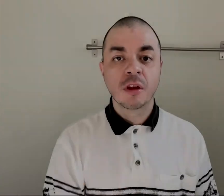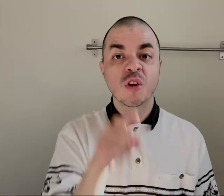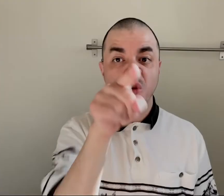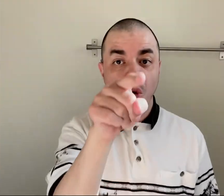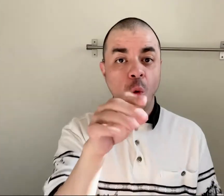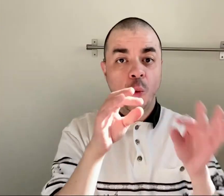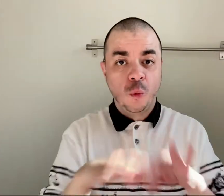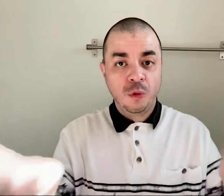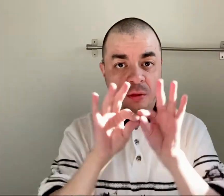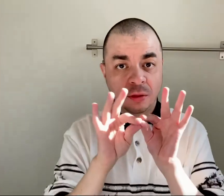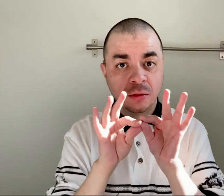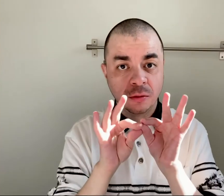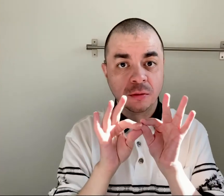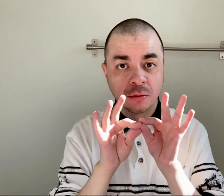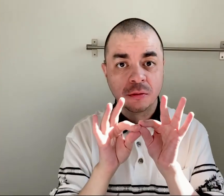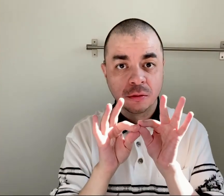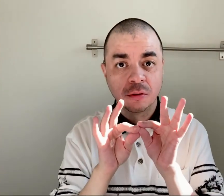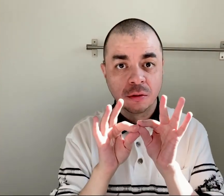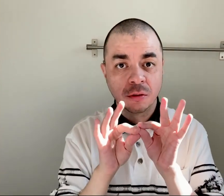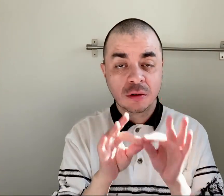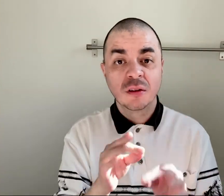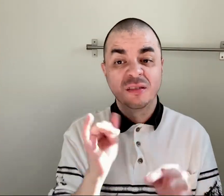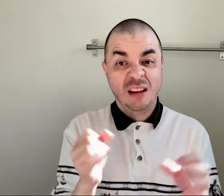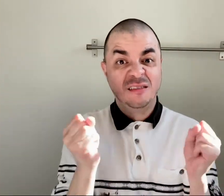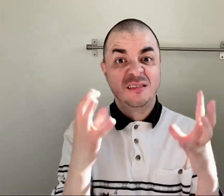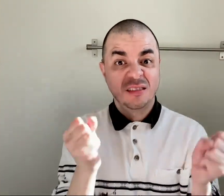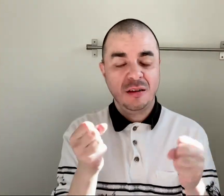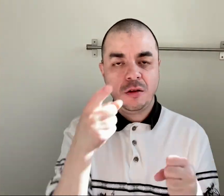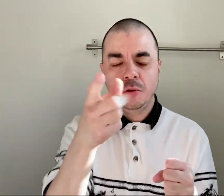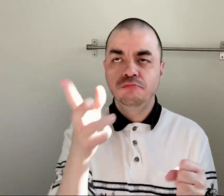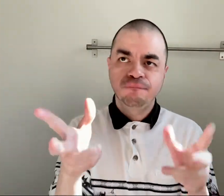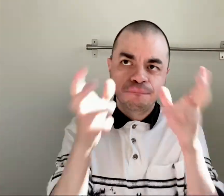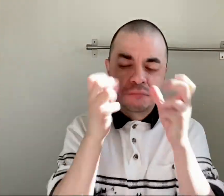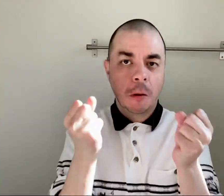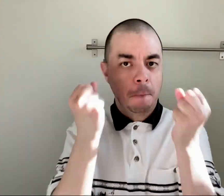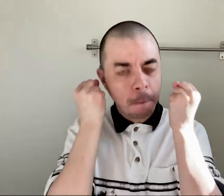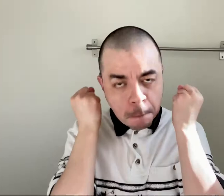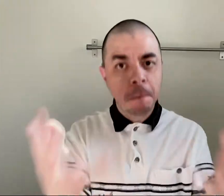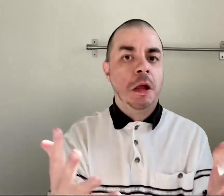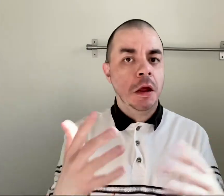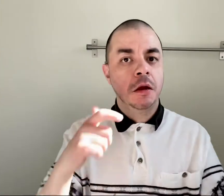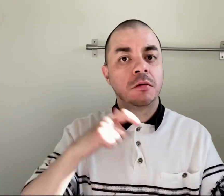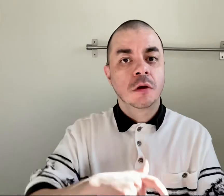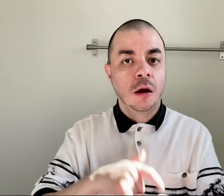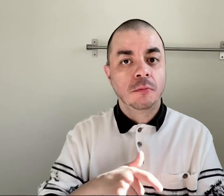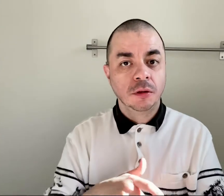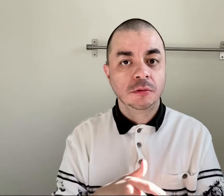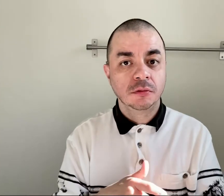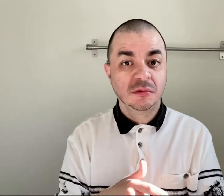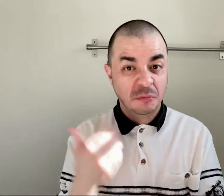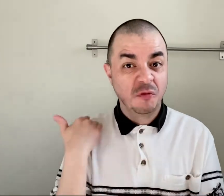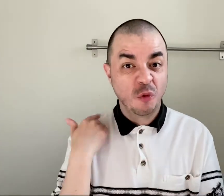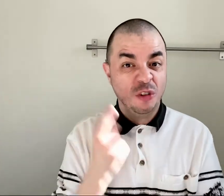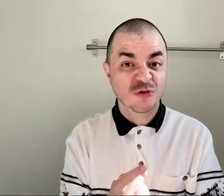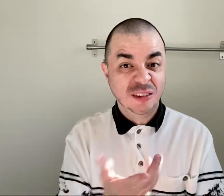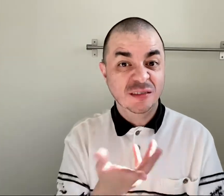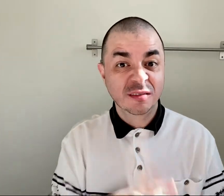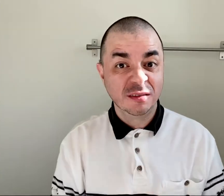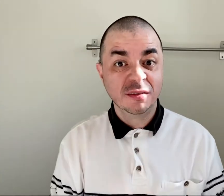you're worth it three words we have all heard at least a thousand times right